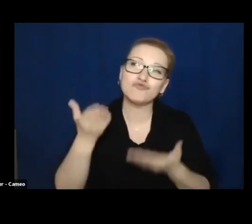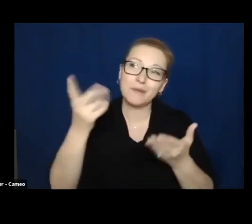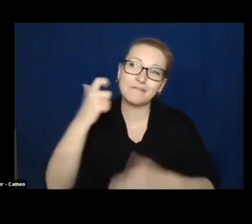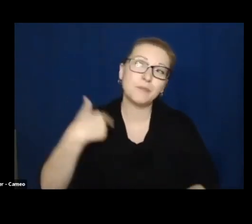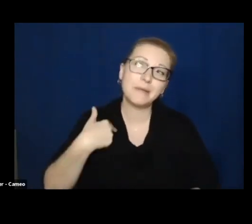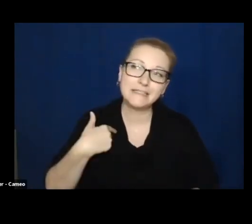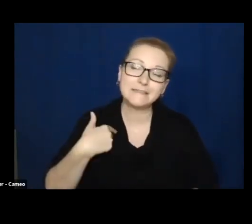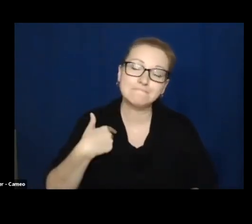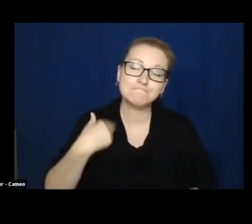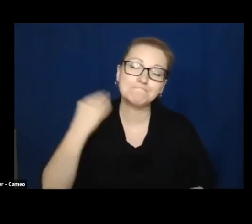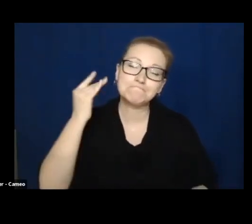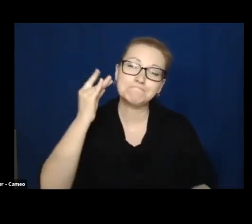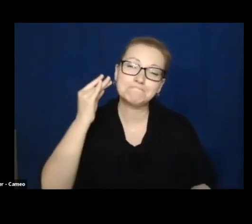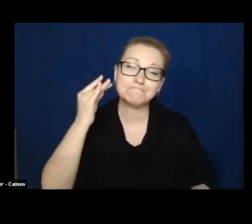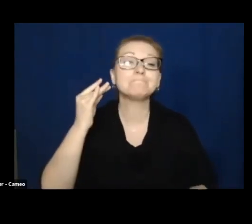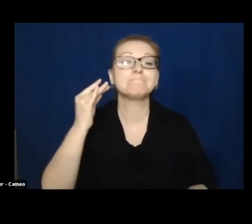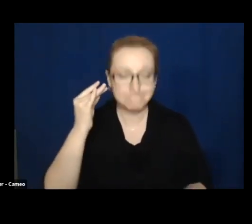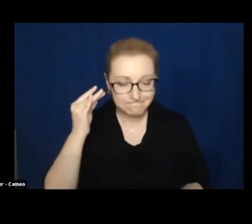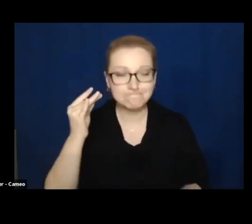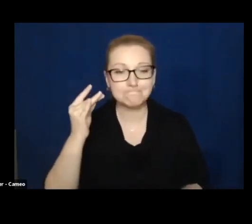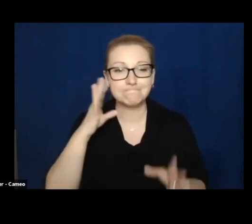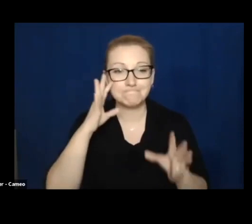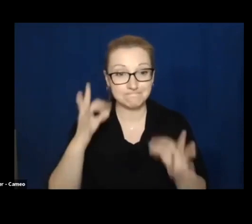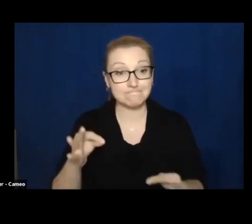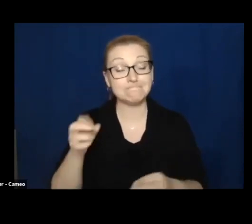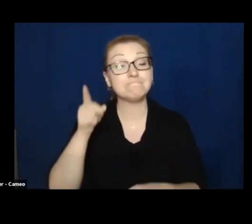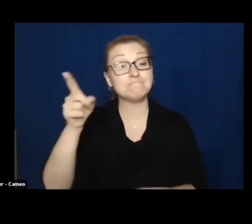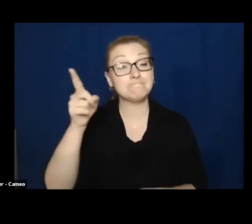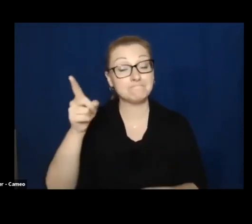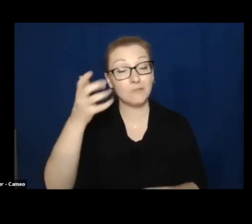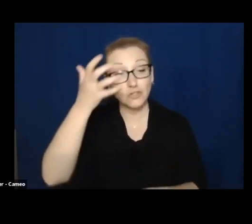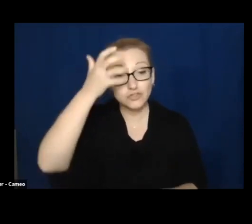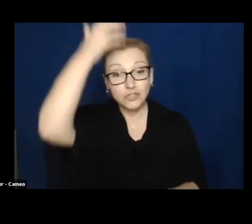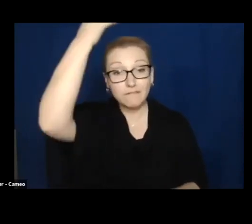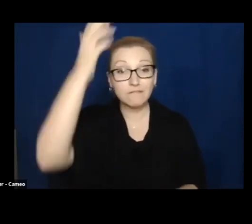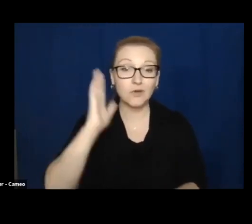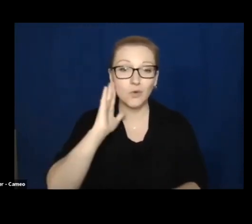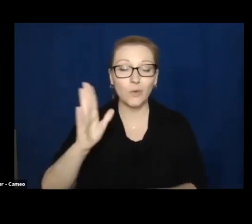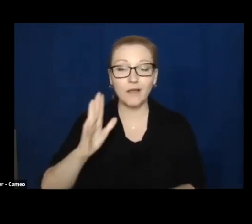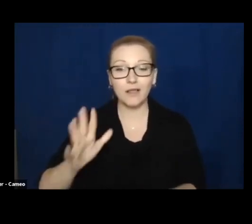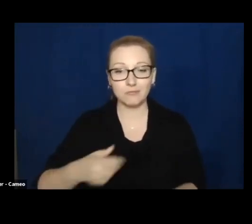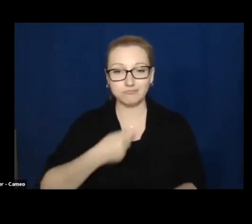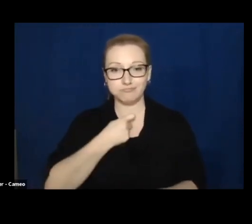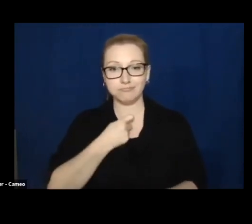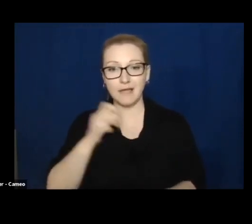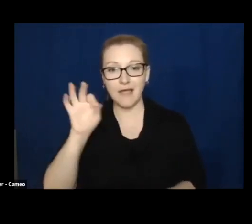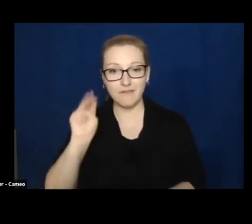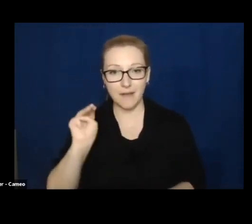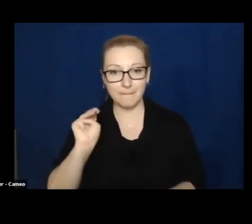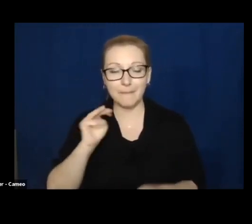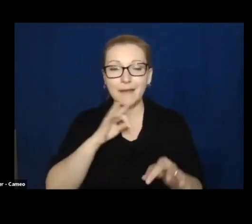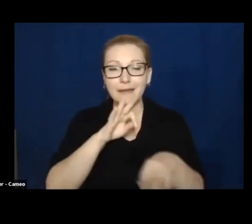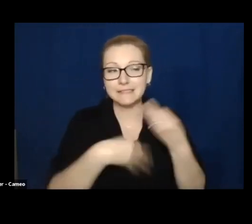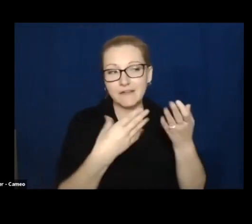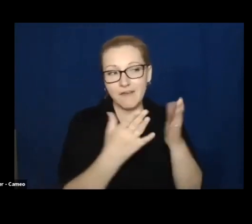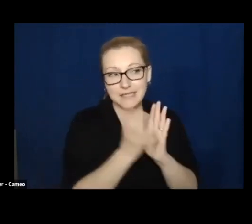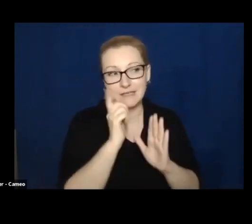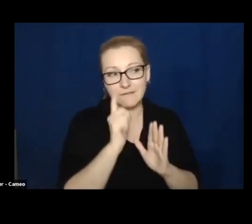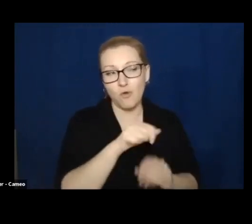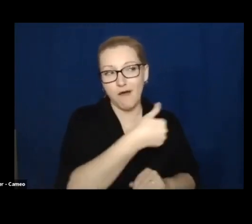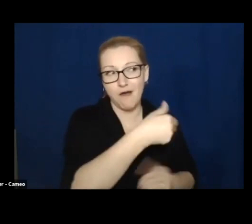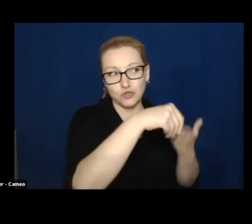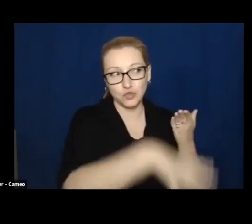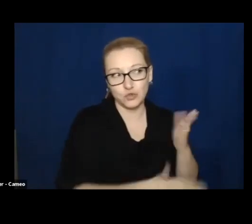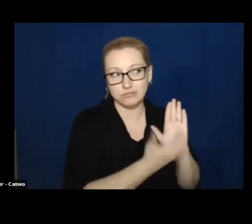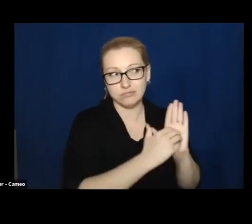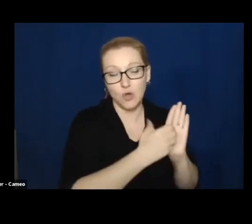Now, I figured out I'm going to have my chef wear my FM or remote microphone instead of asking for repetition, because